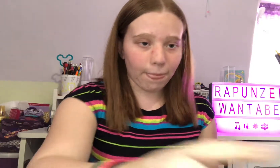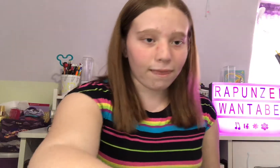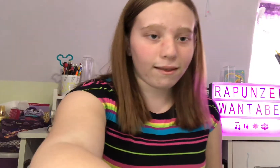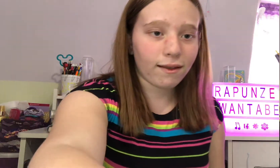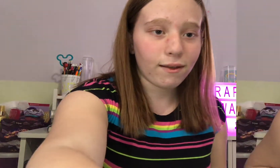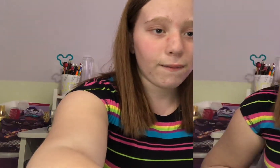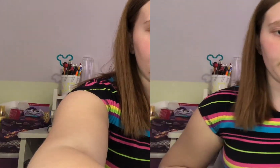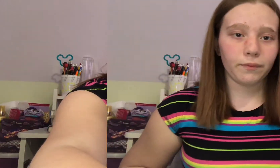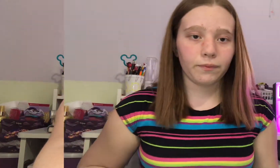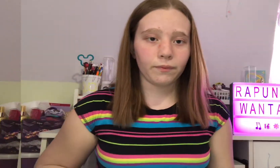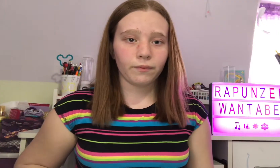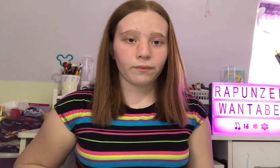So that's how you do it.